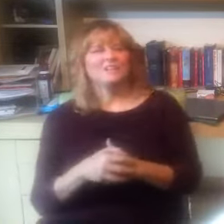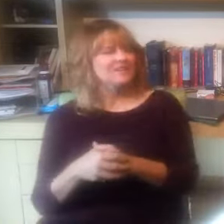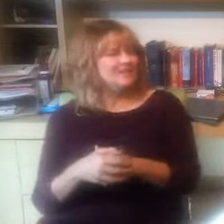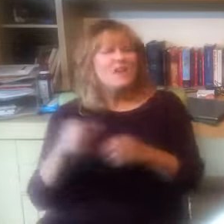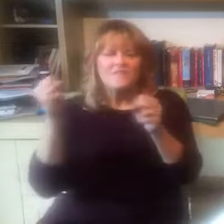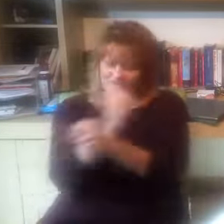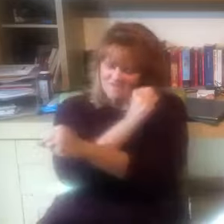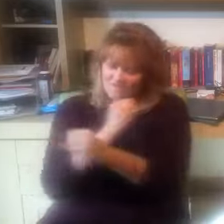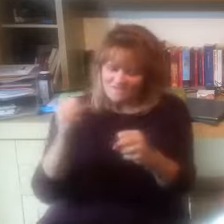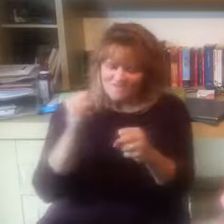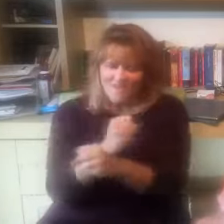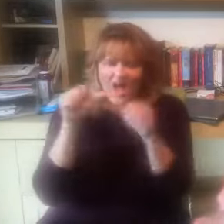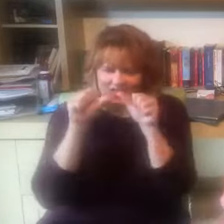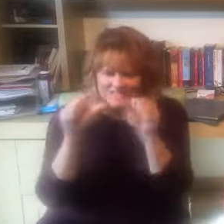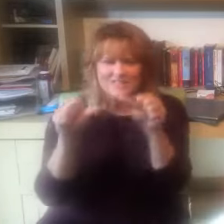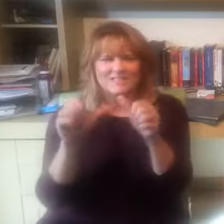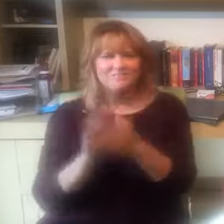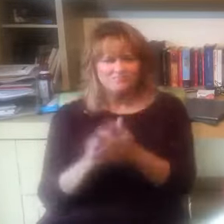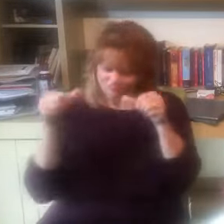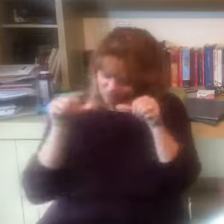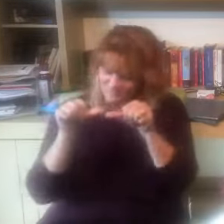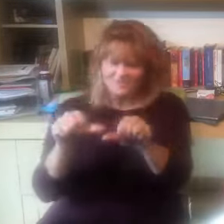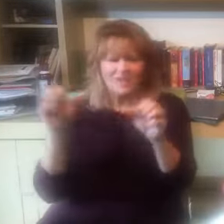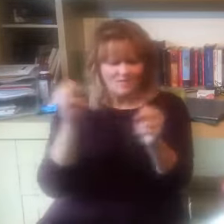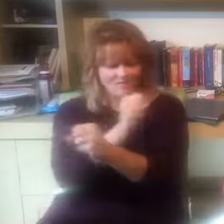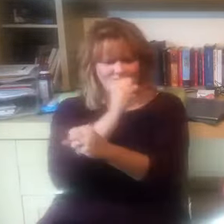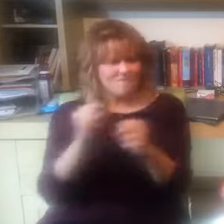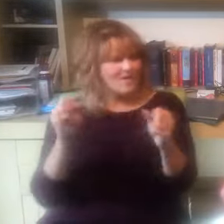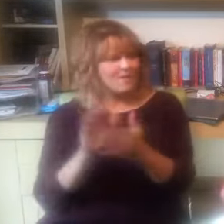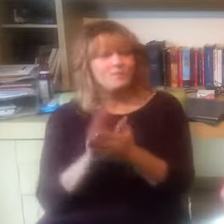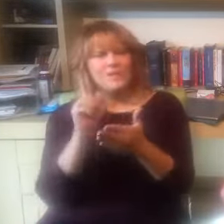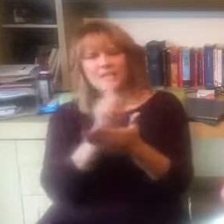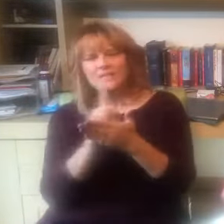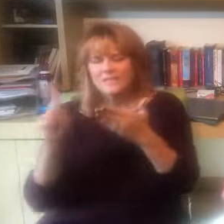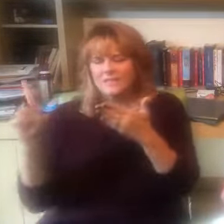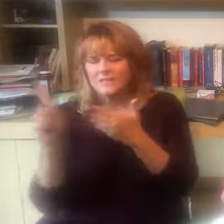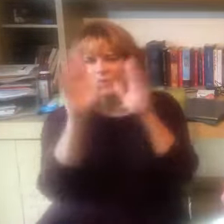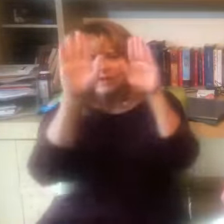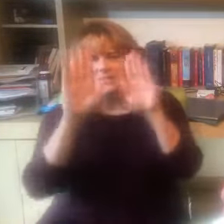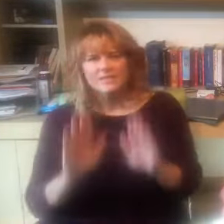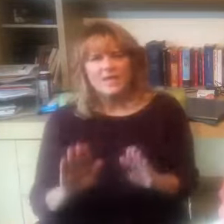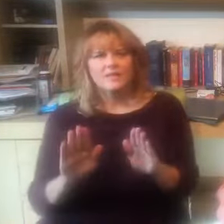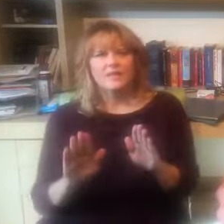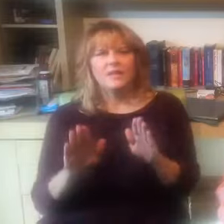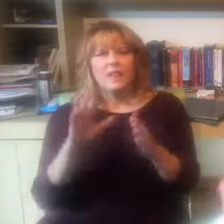the fight. And we're still fighting the fights. Next Sunday, we're going to start a